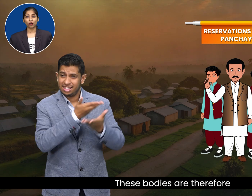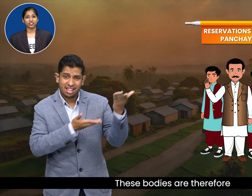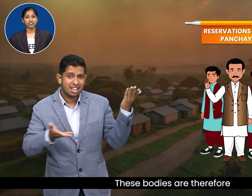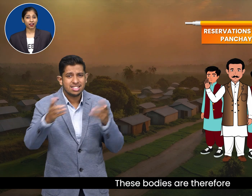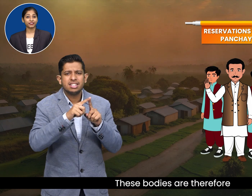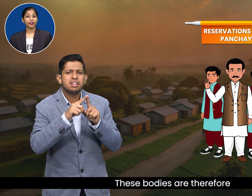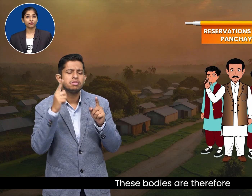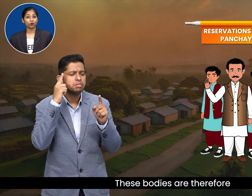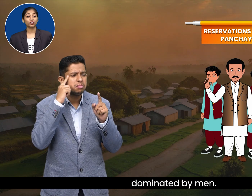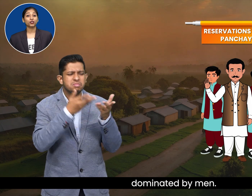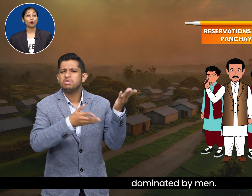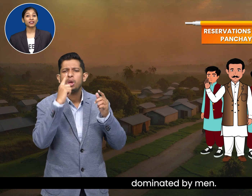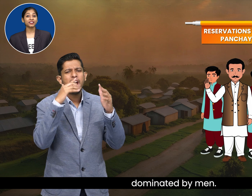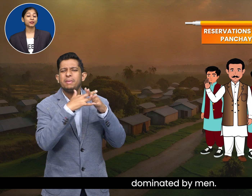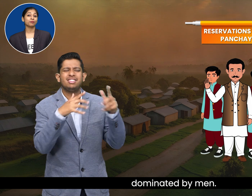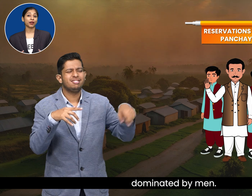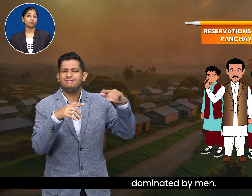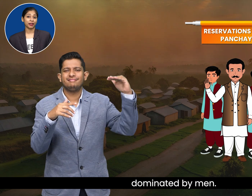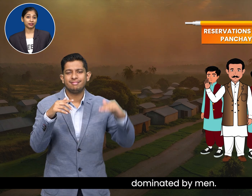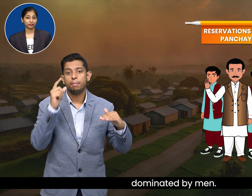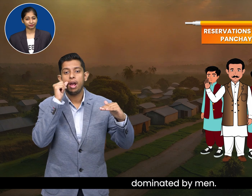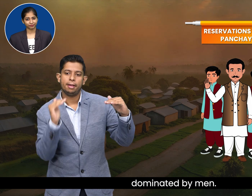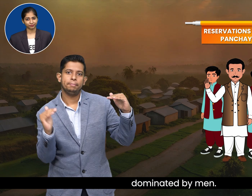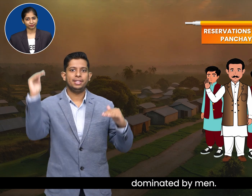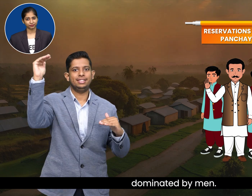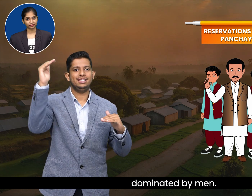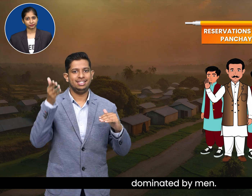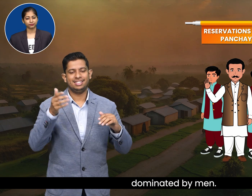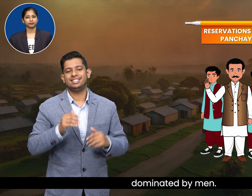These bodies are therefore dominated by men.